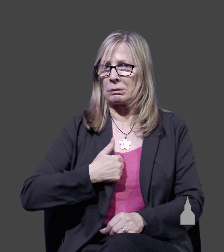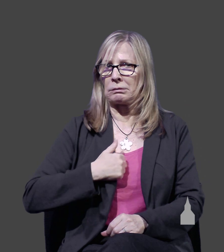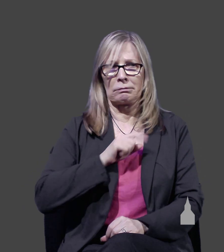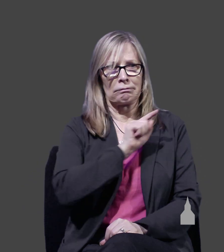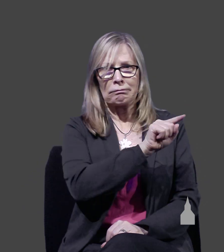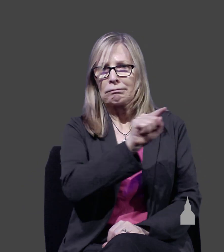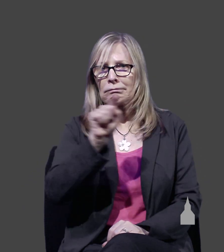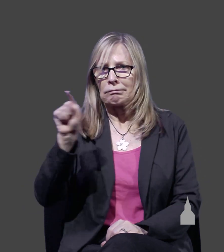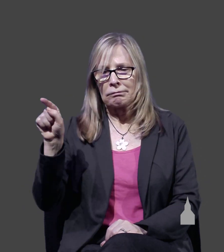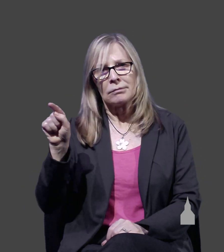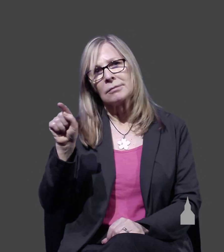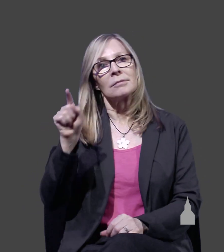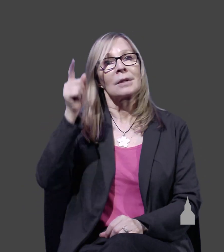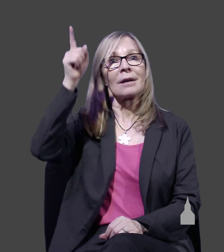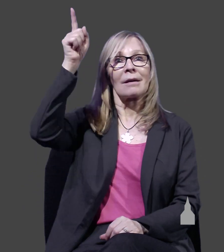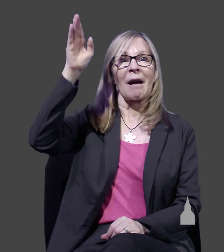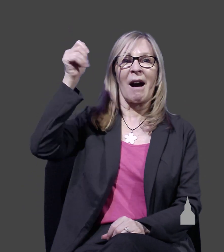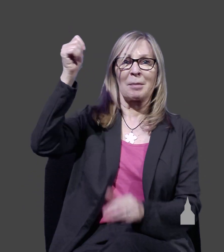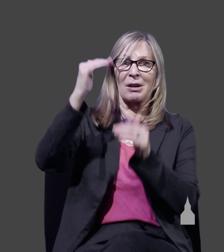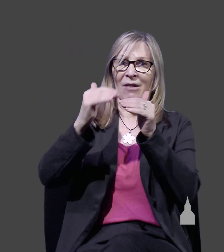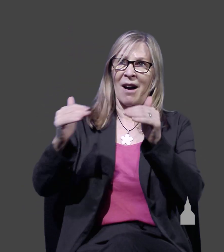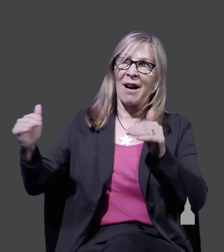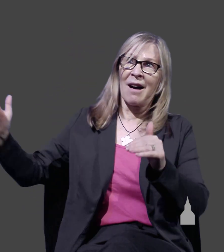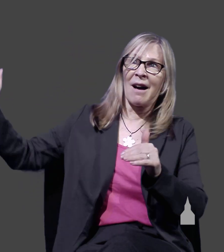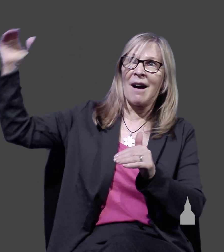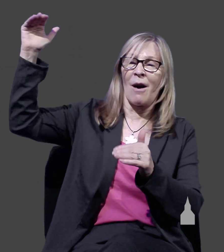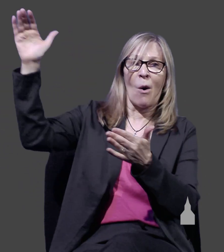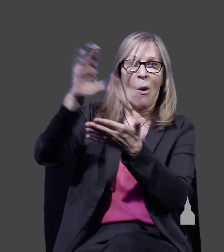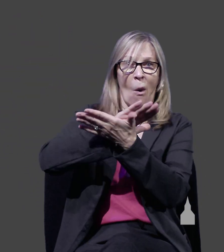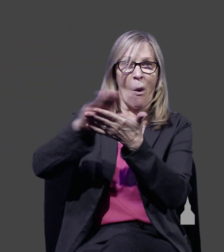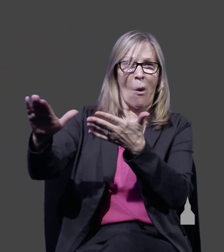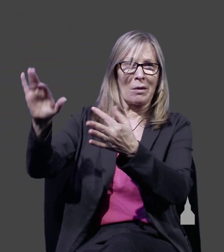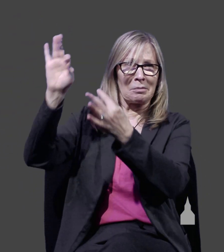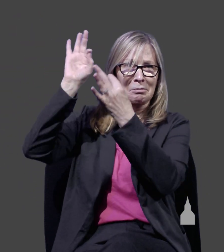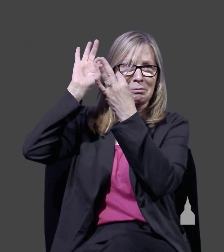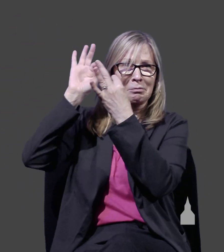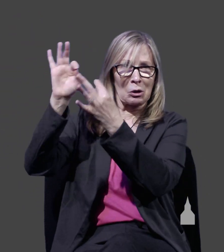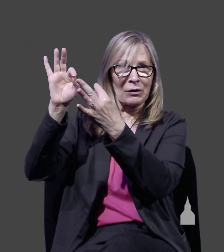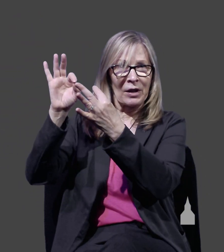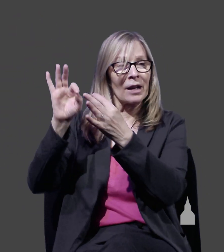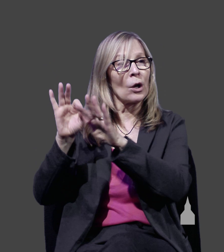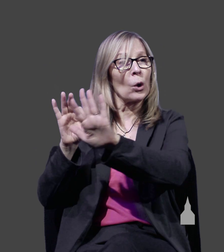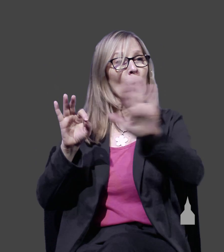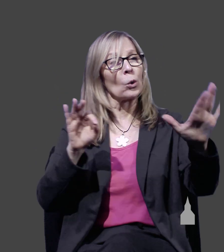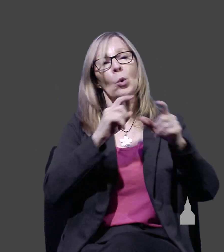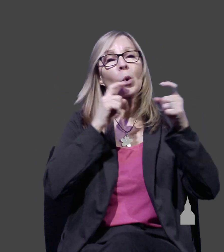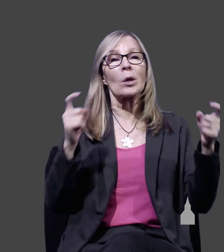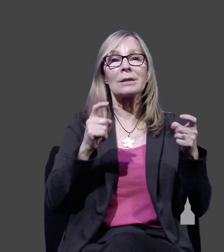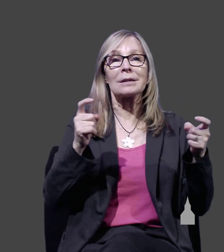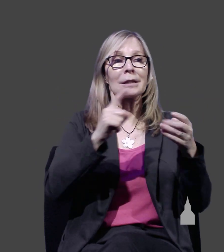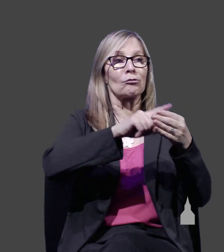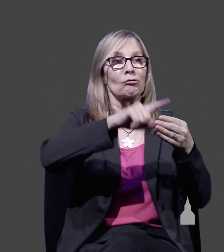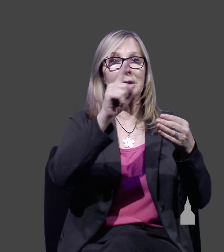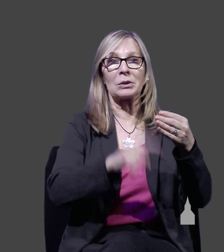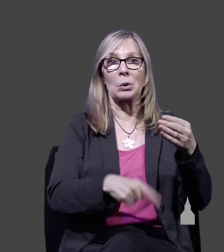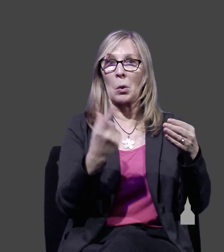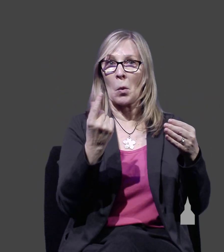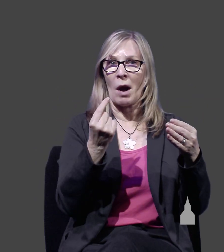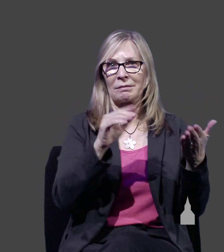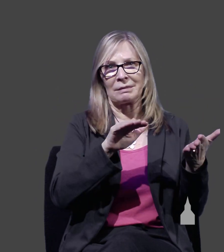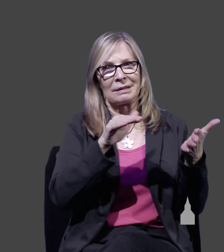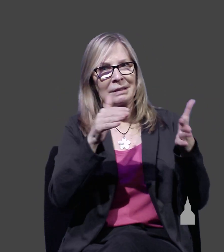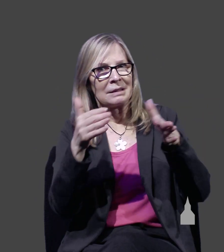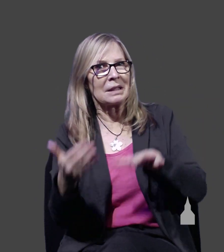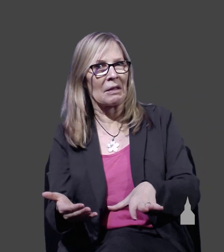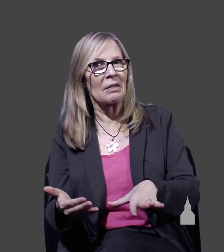that God is holy, there is no unrighteousness in him, the wages of sin is death. We deserve